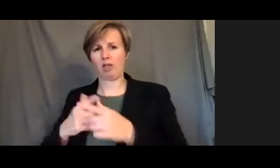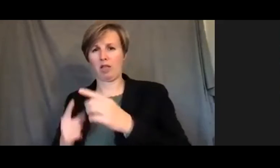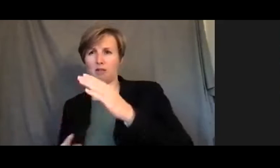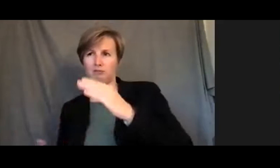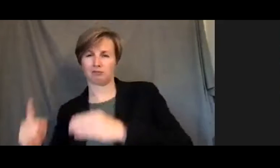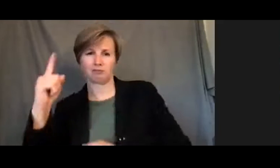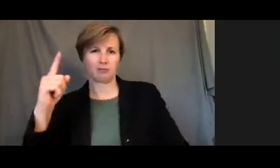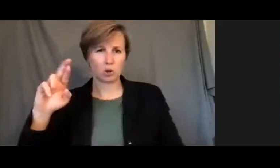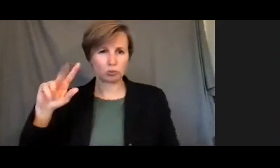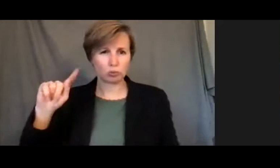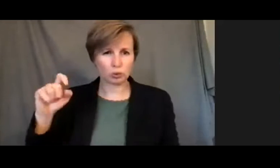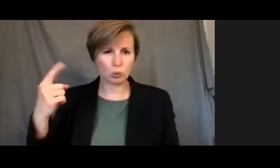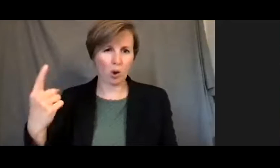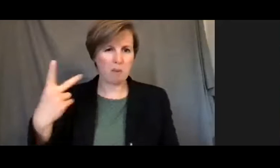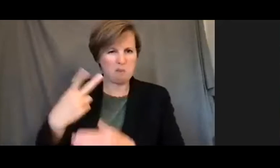Route 1,